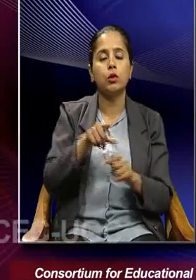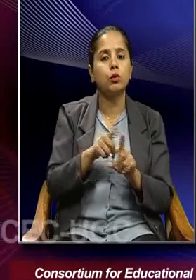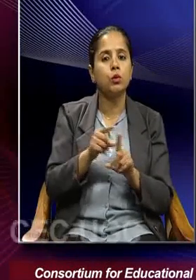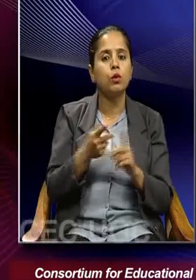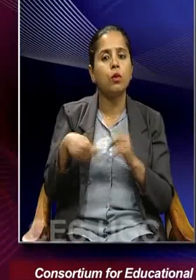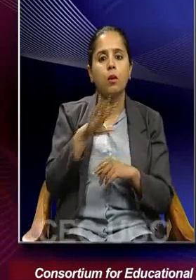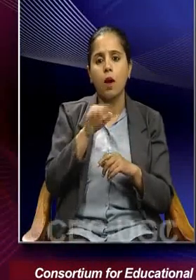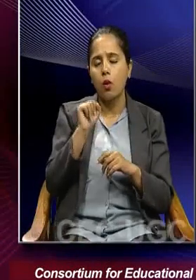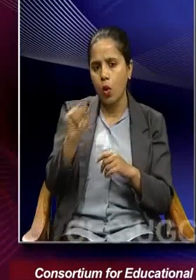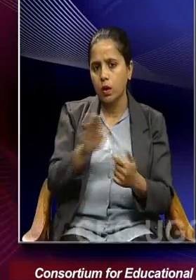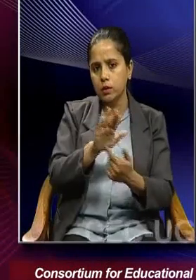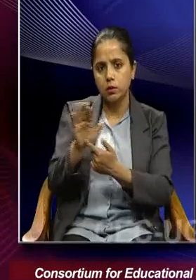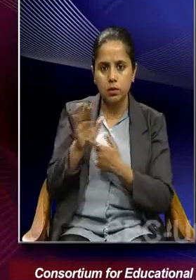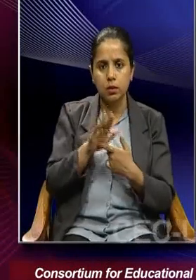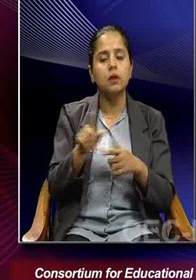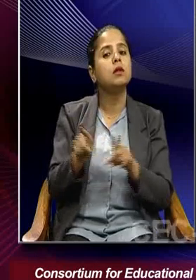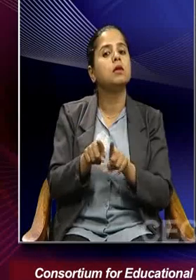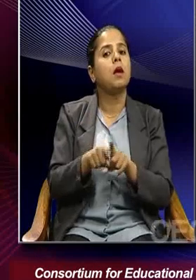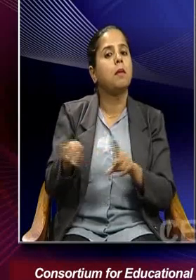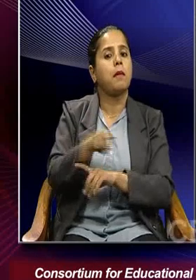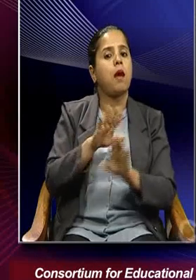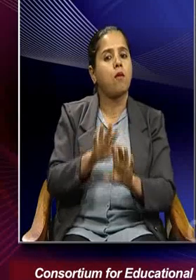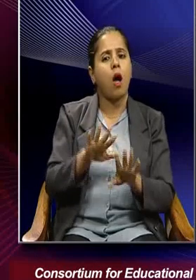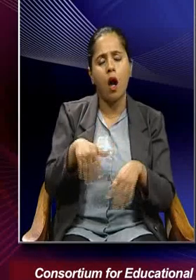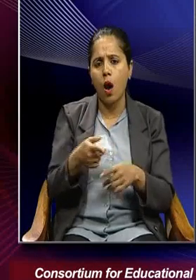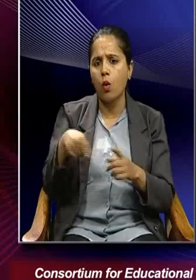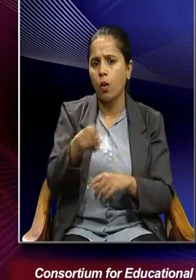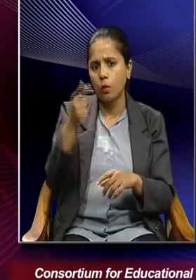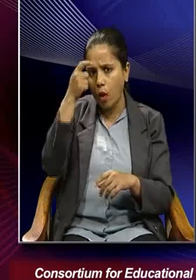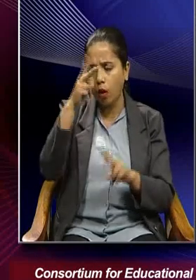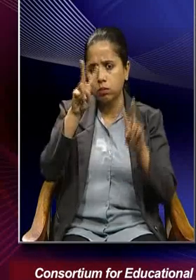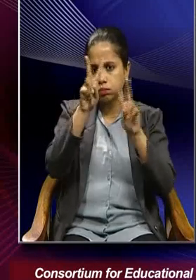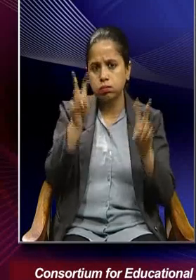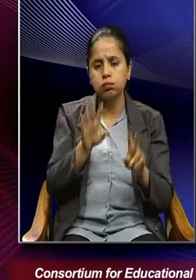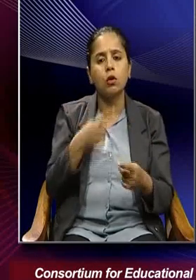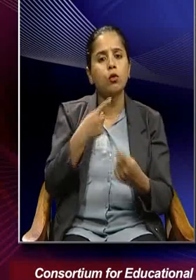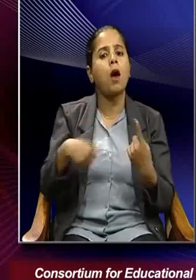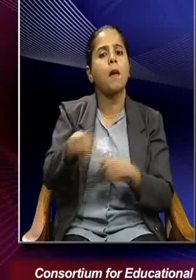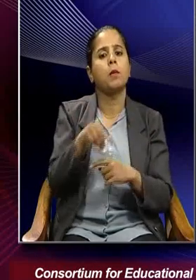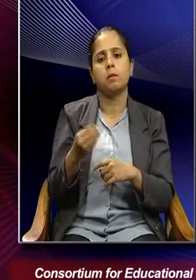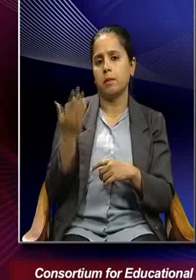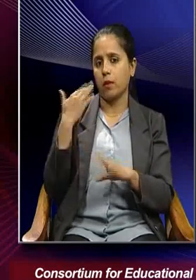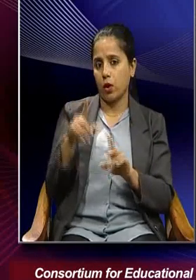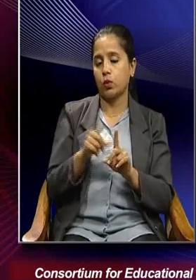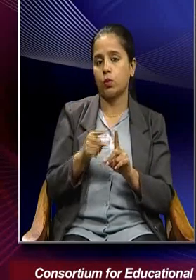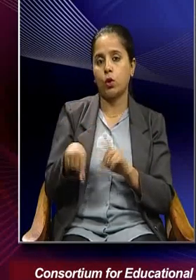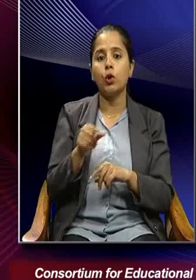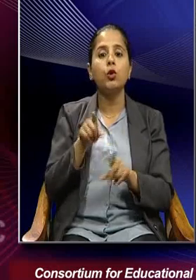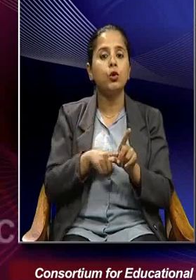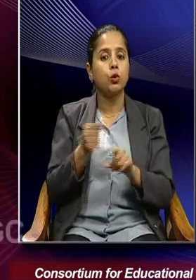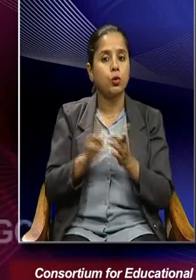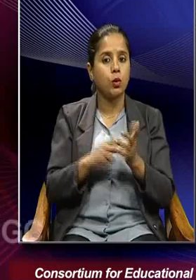an outcast, that is also being, and how these kinds of issues they have been talked about in recent times, that how eunuchs, they should be